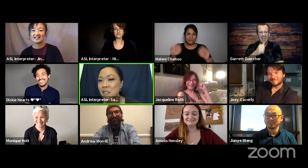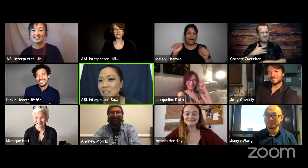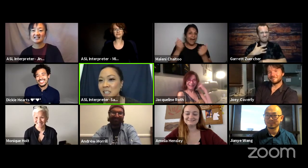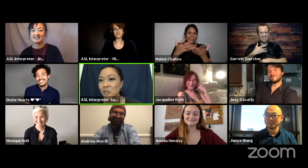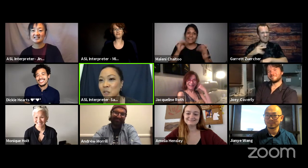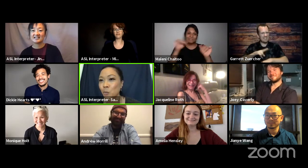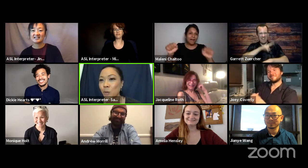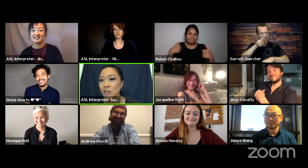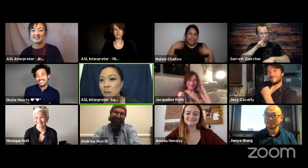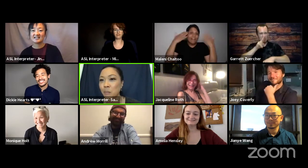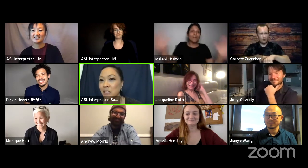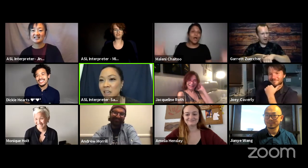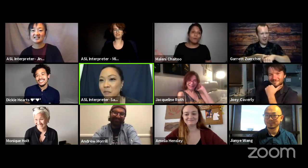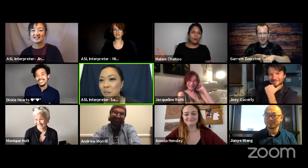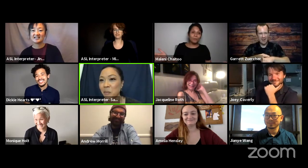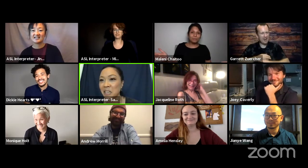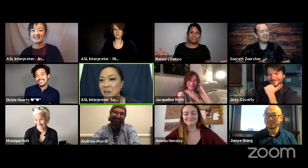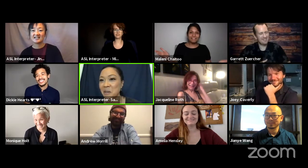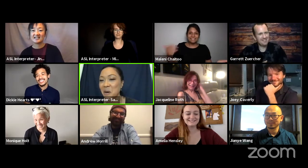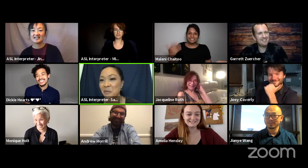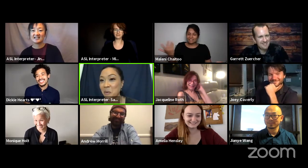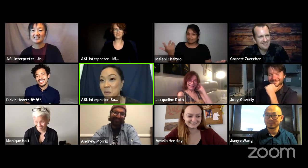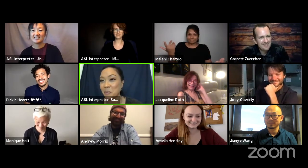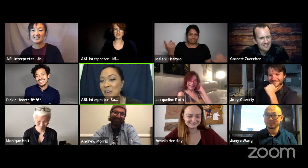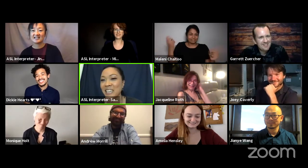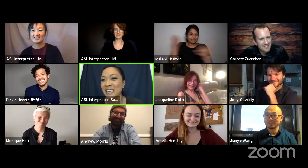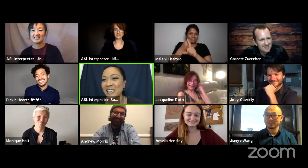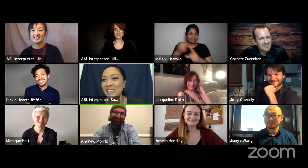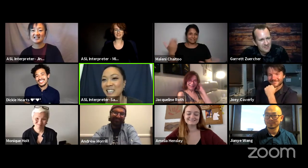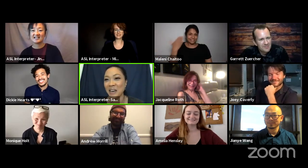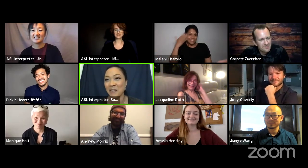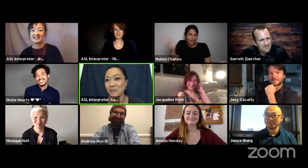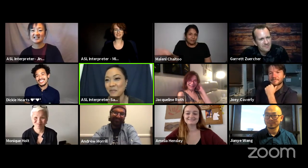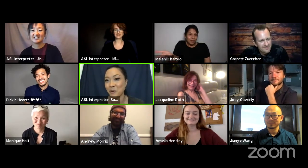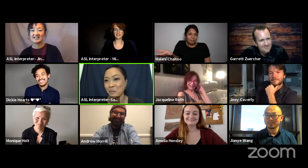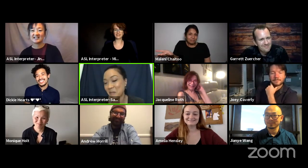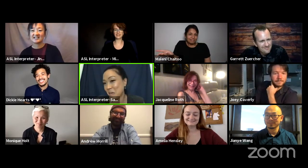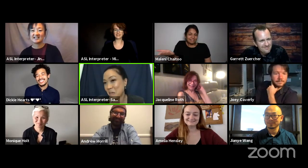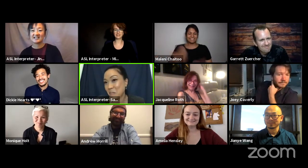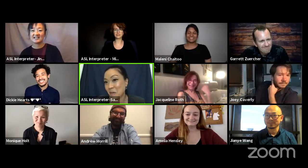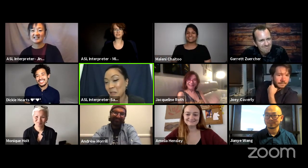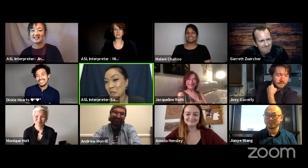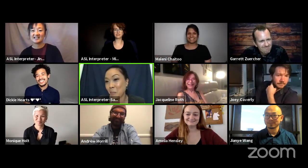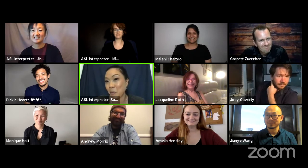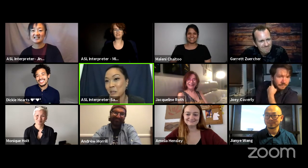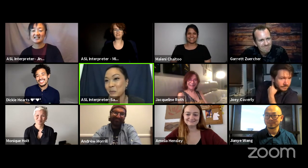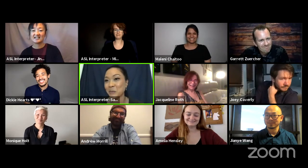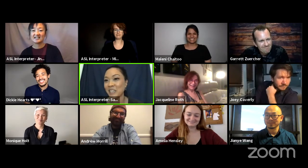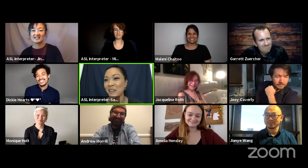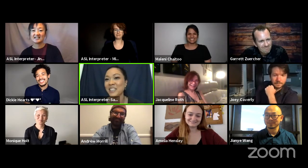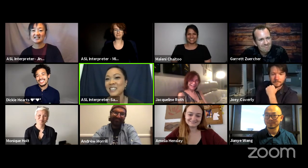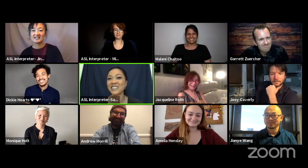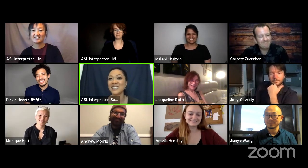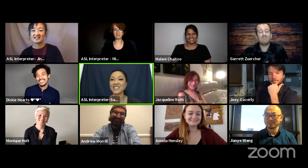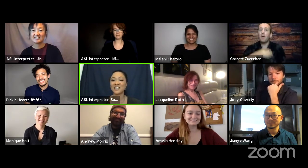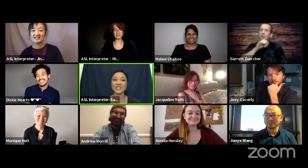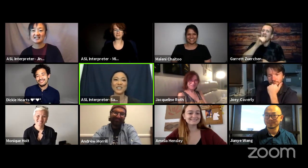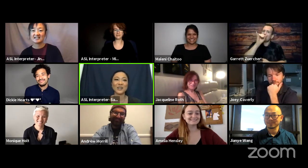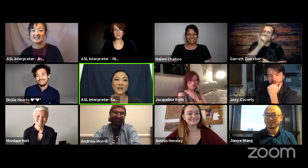instantly, you know, what would that be like for me? I don't know if that would be, you know, if that's ever possible, but I mean, you know, I don't know